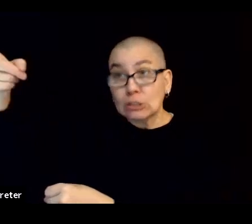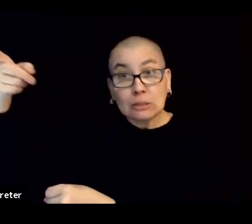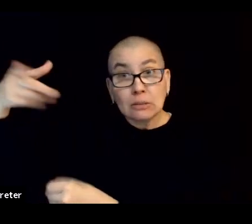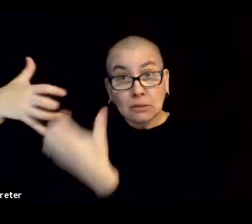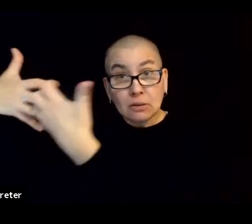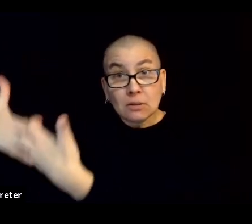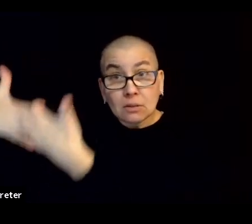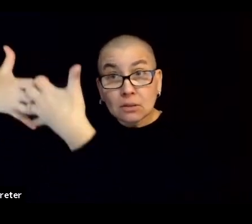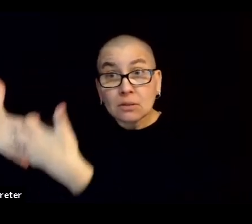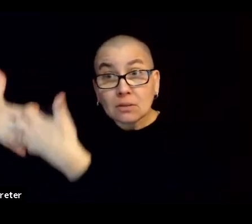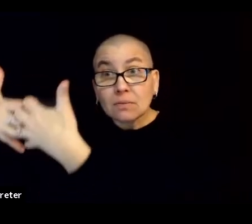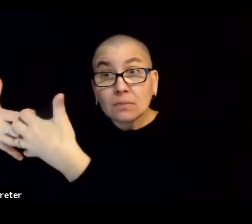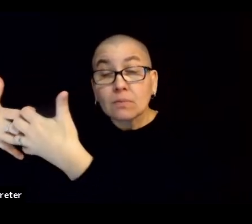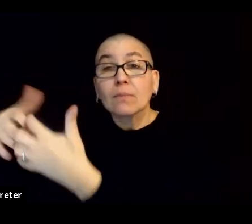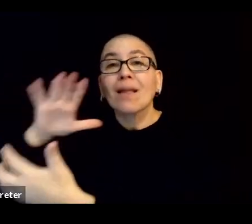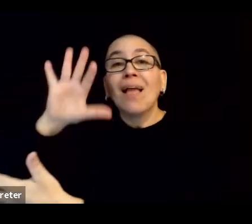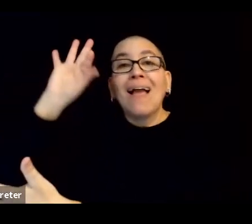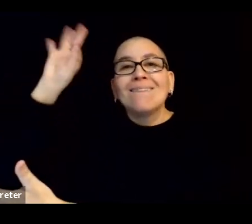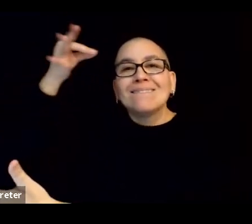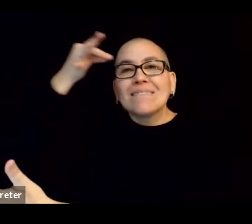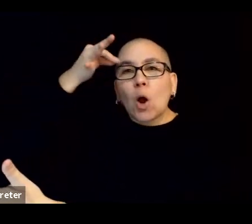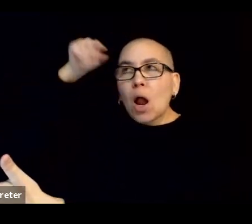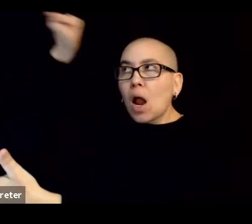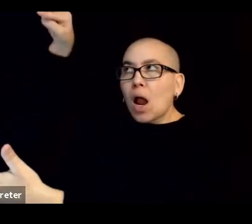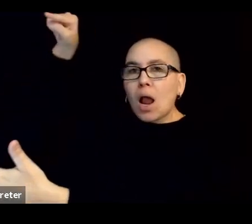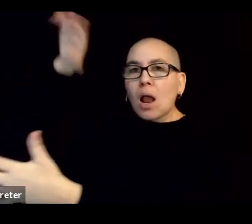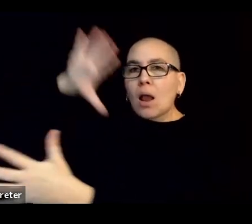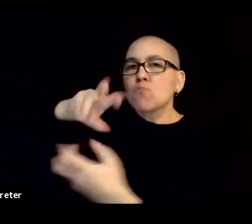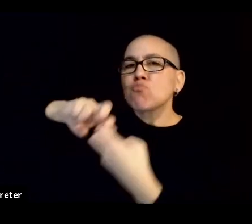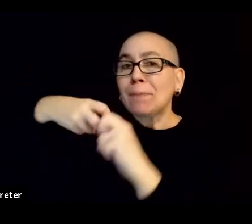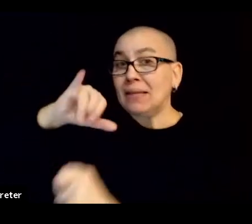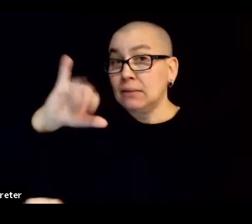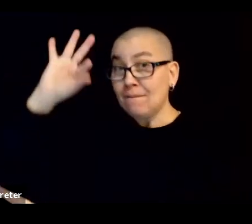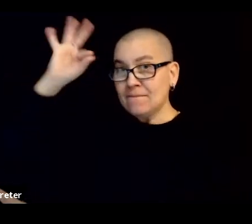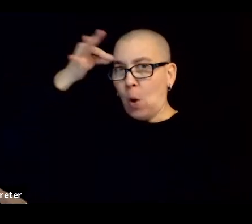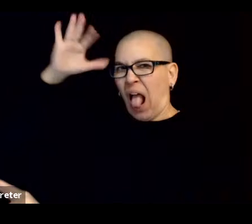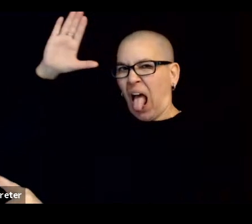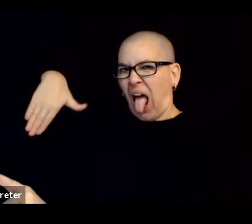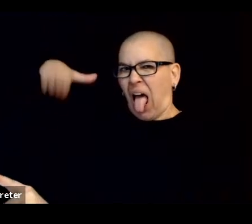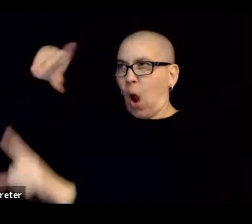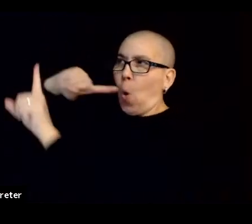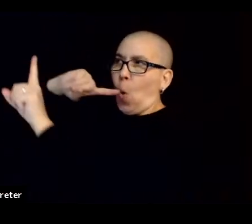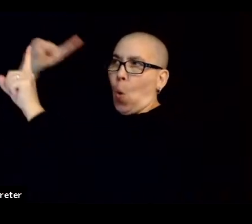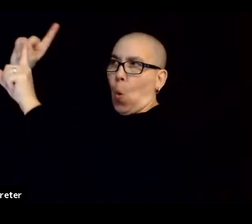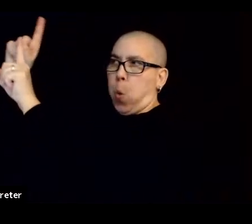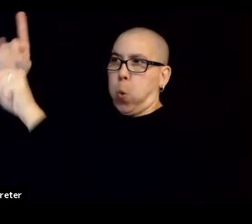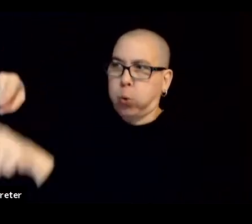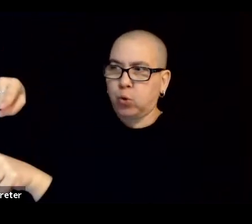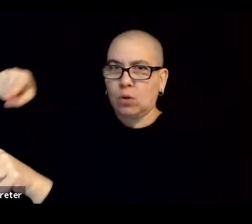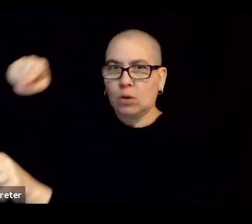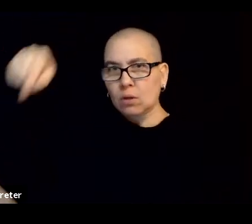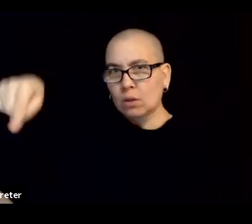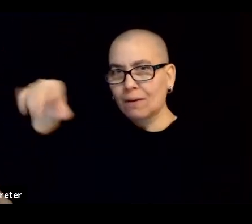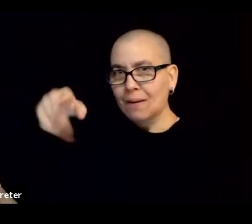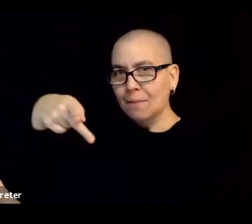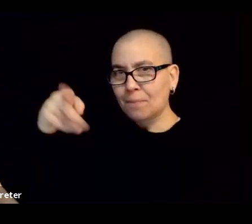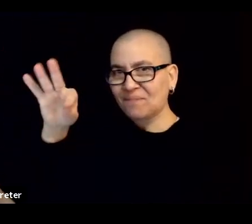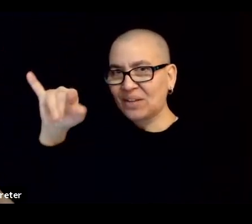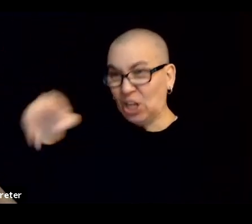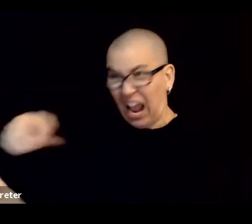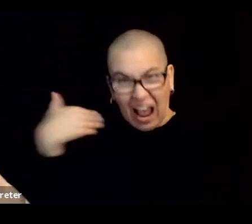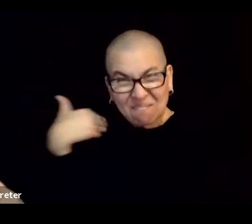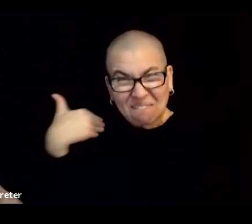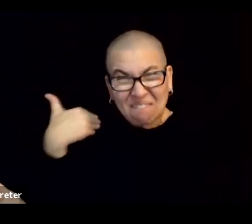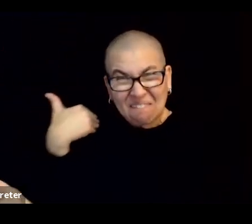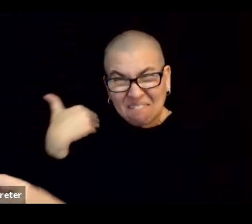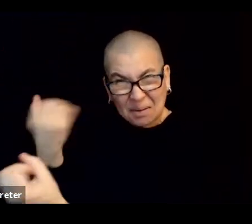Pfizer, and I can't get them here. I also have heard, and I haven't been able to confirm it, but that Pfizer was waiting on the federal government to purchase them, and in the